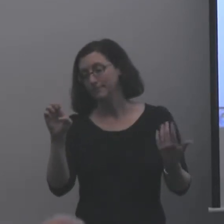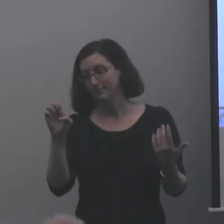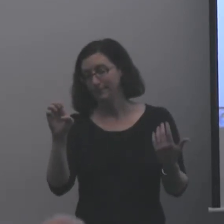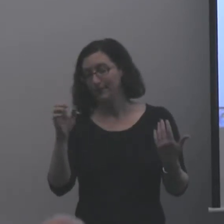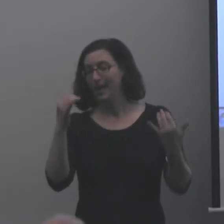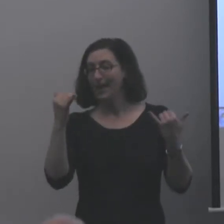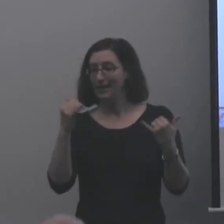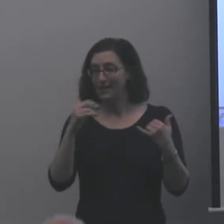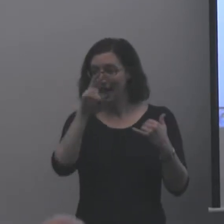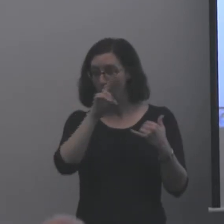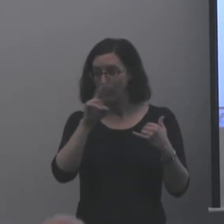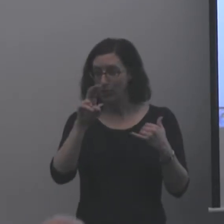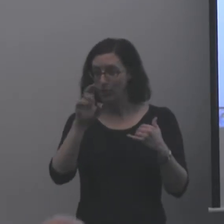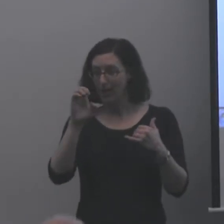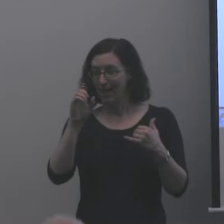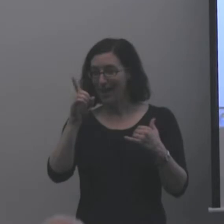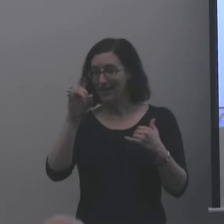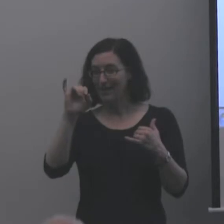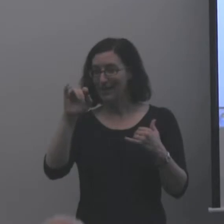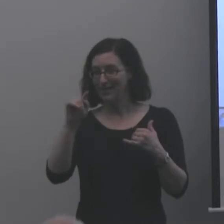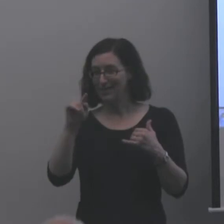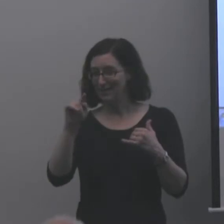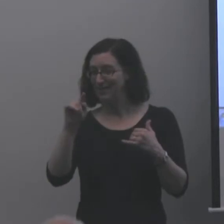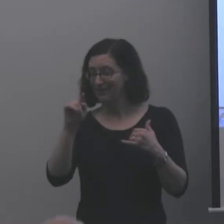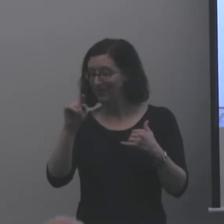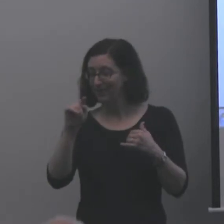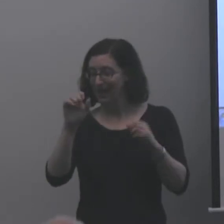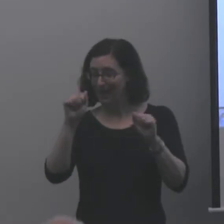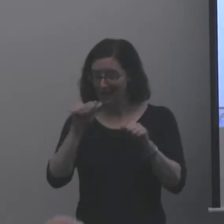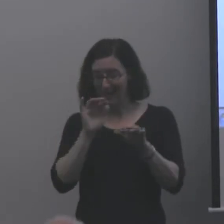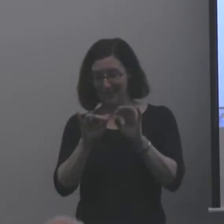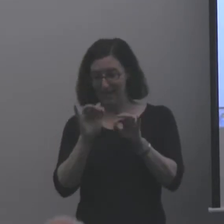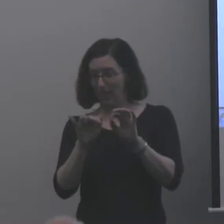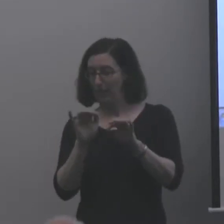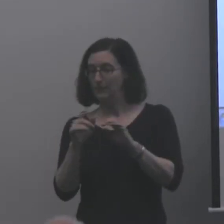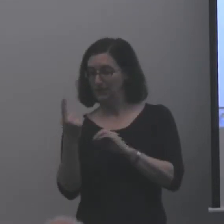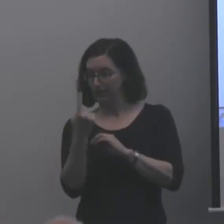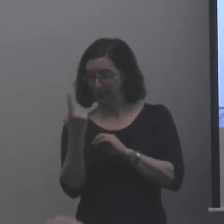navigate to an edit field and start typing a message. Enter. Let's see.